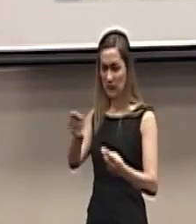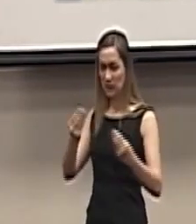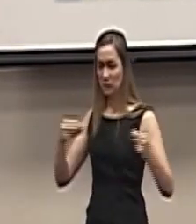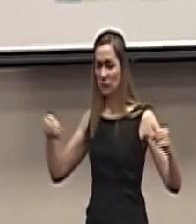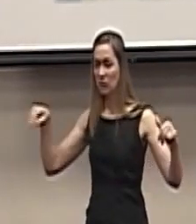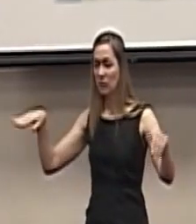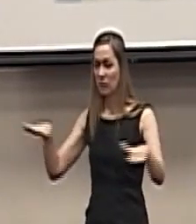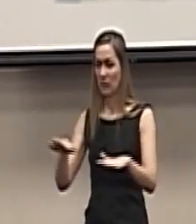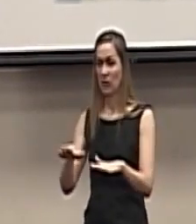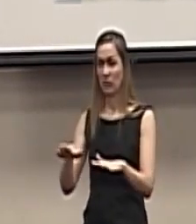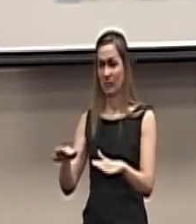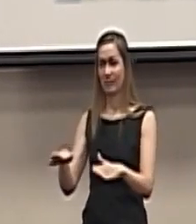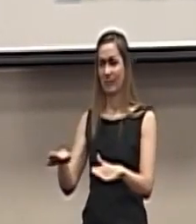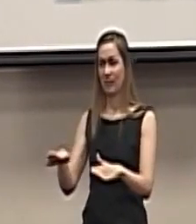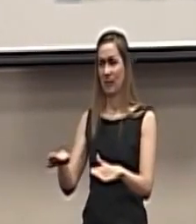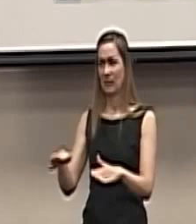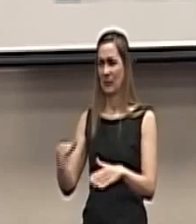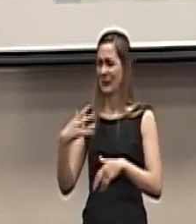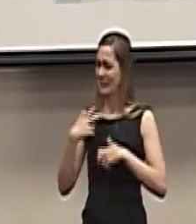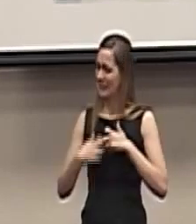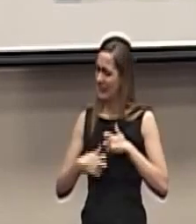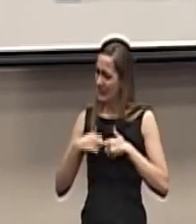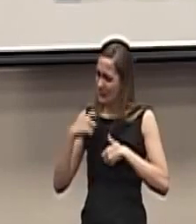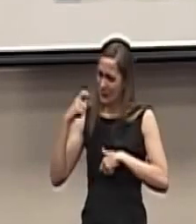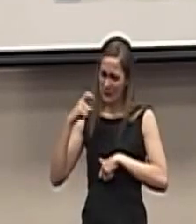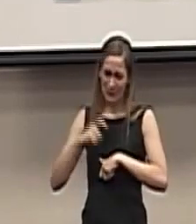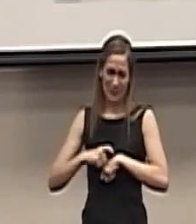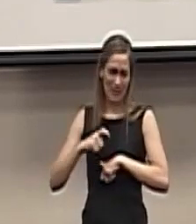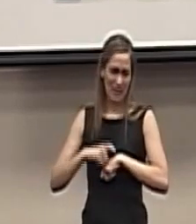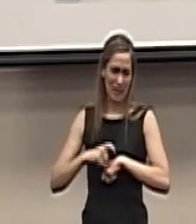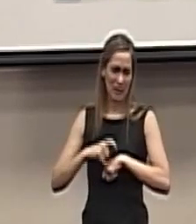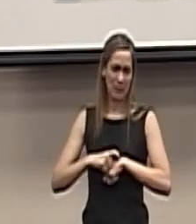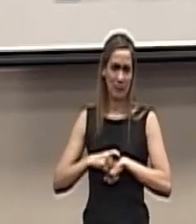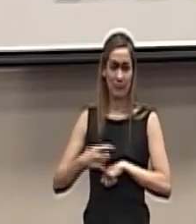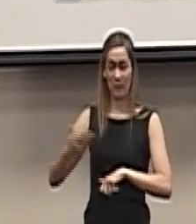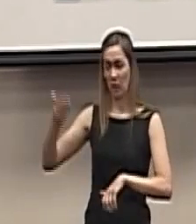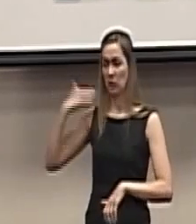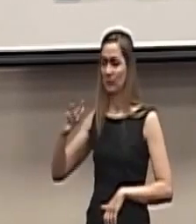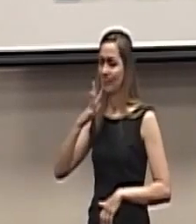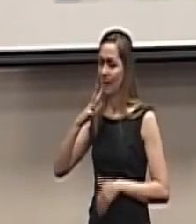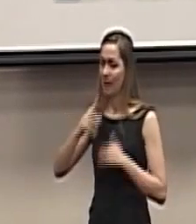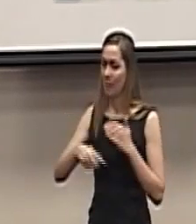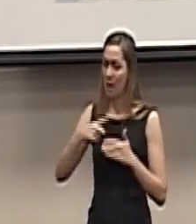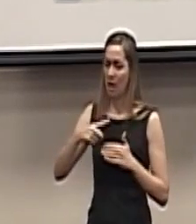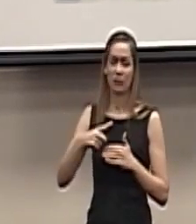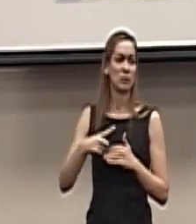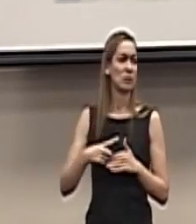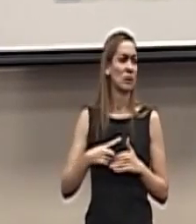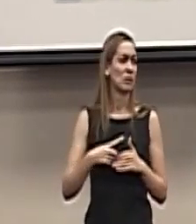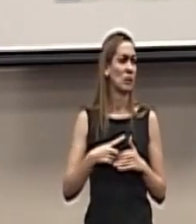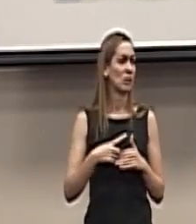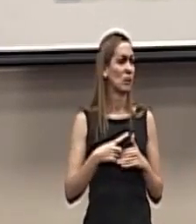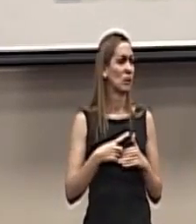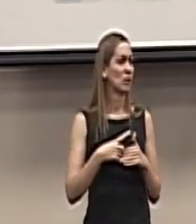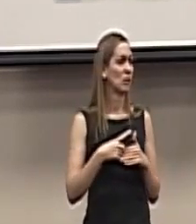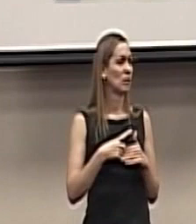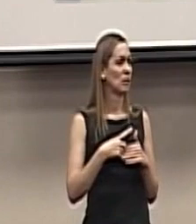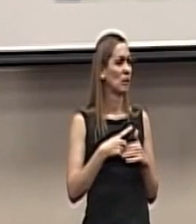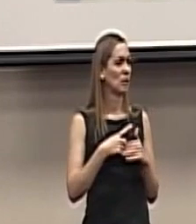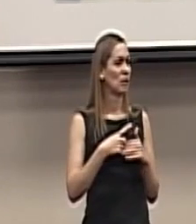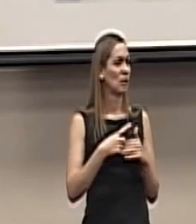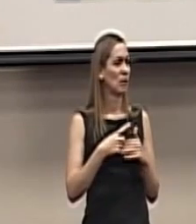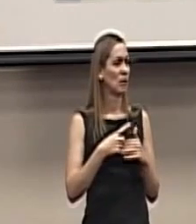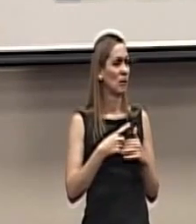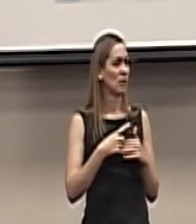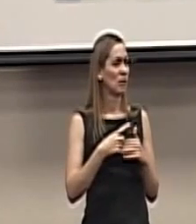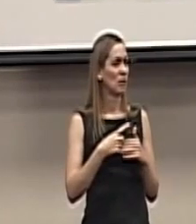field, and this is a difficult time. They used to talk about the stair. Pat, what's the distance? I always forget the distance of the stair